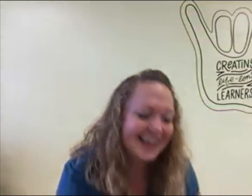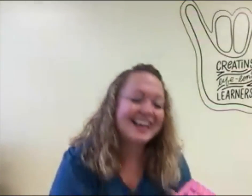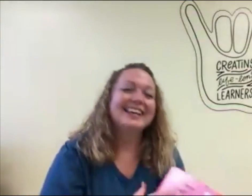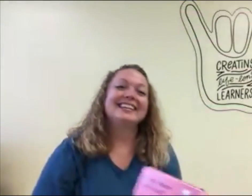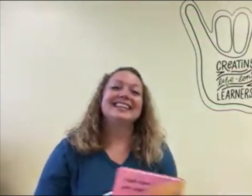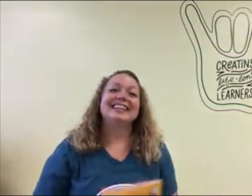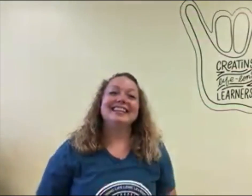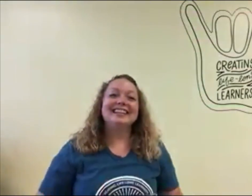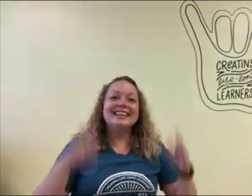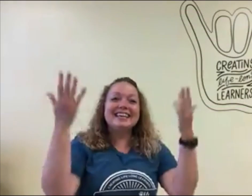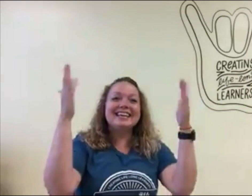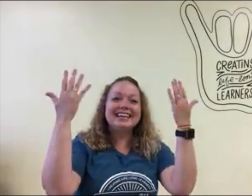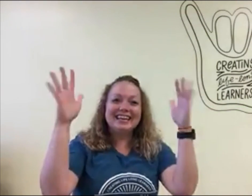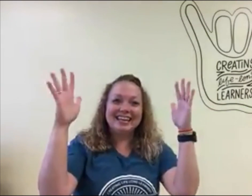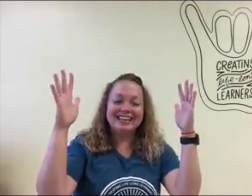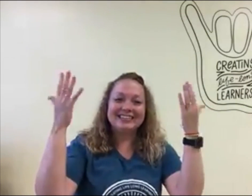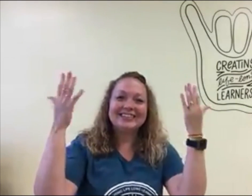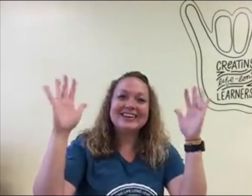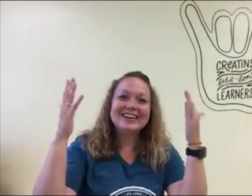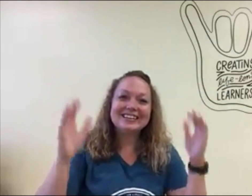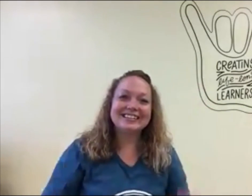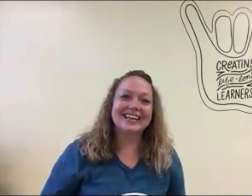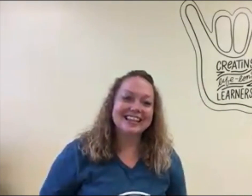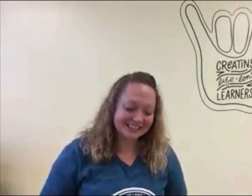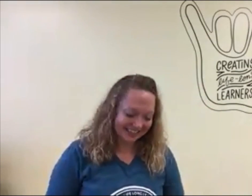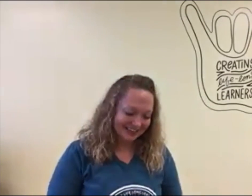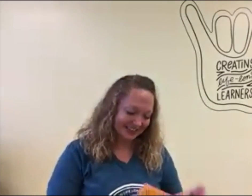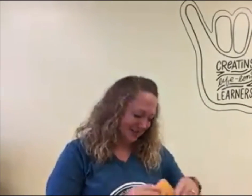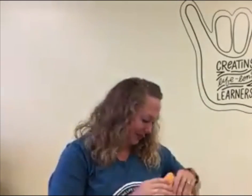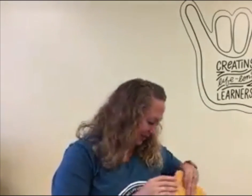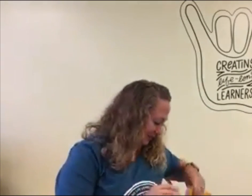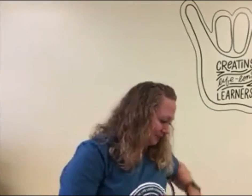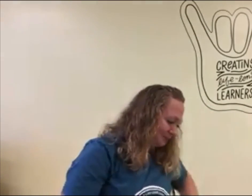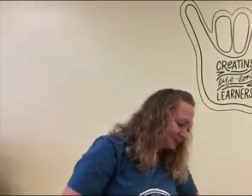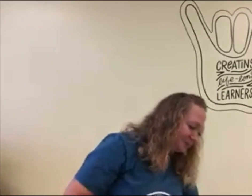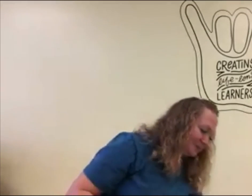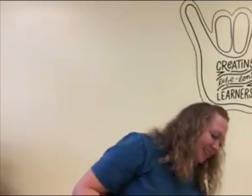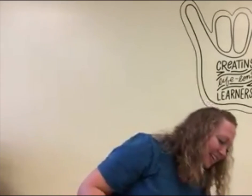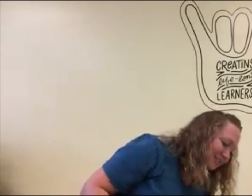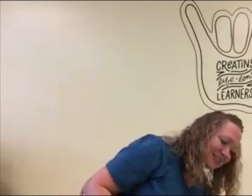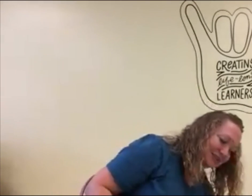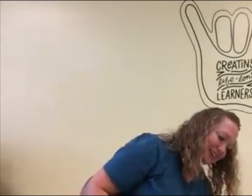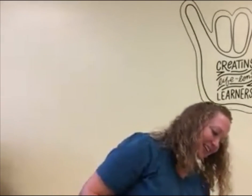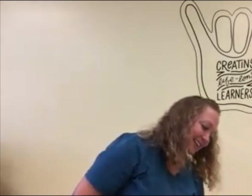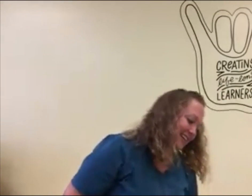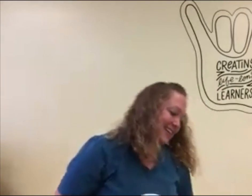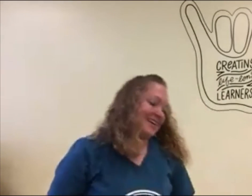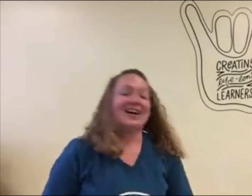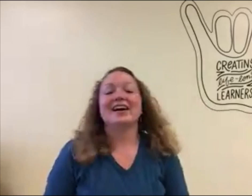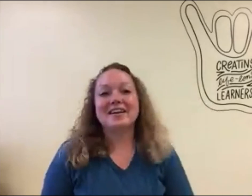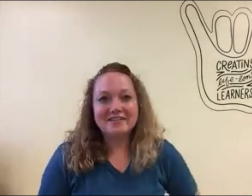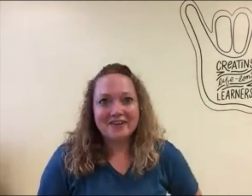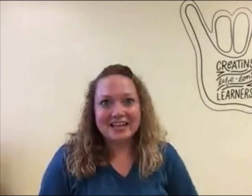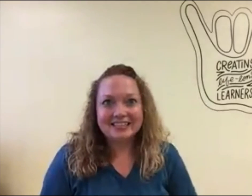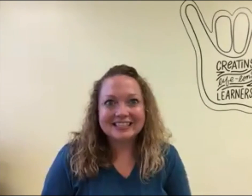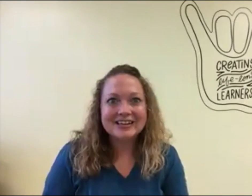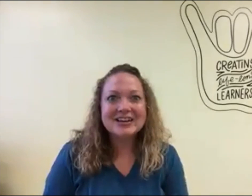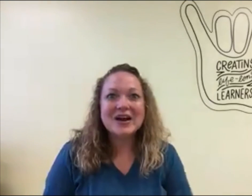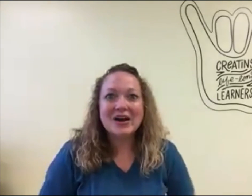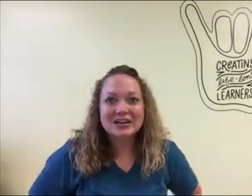The end, all done. That's a cute little book. I do enjoy it. All right, friends, our time is just